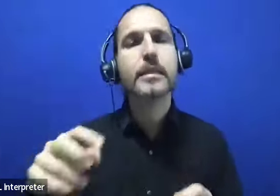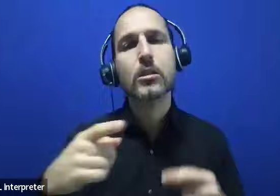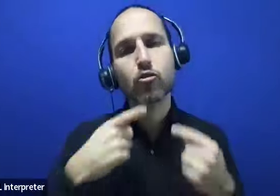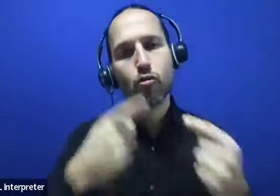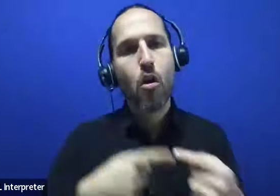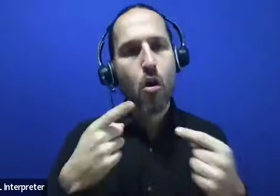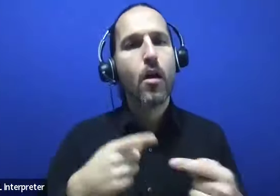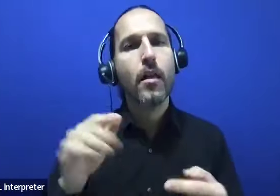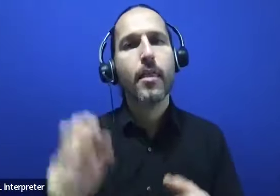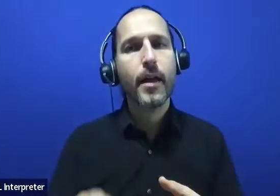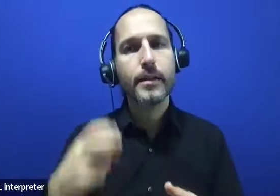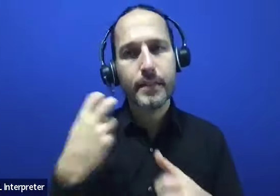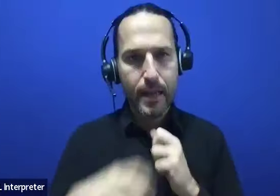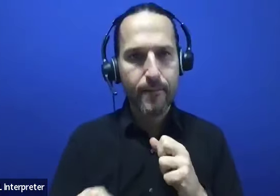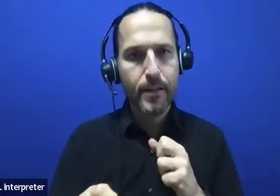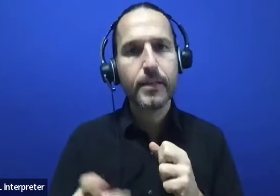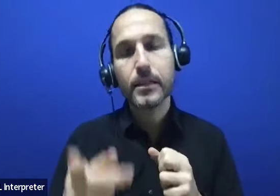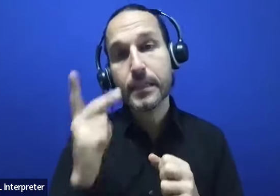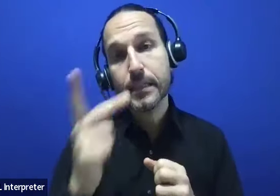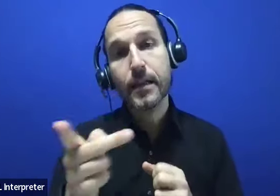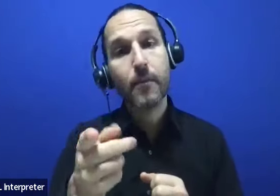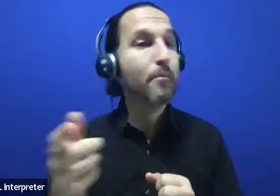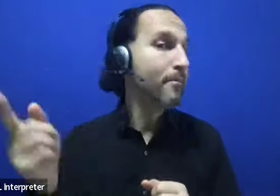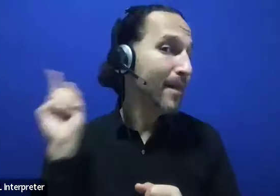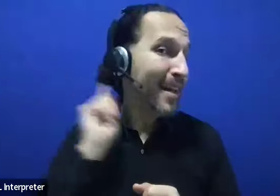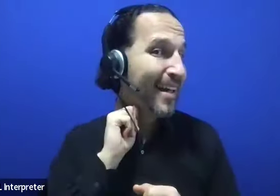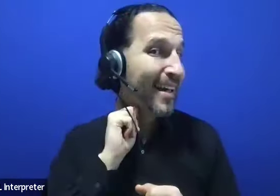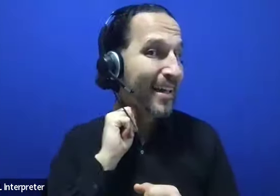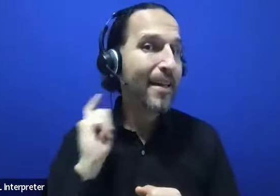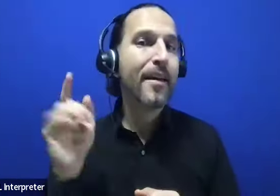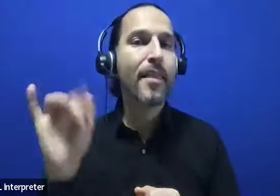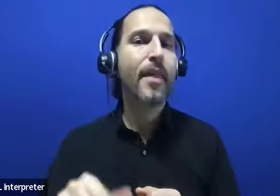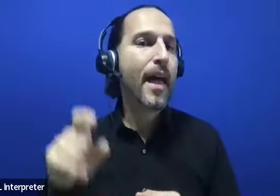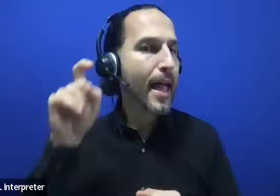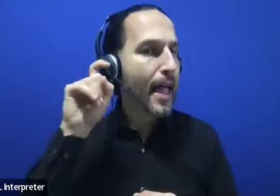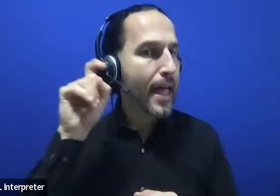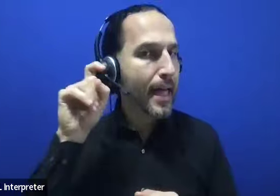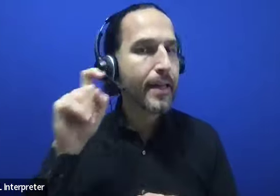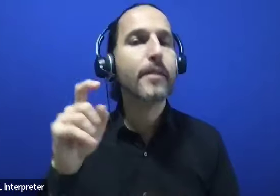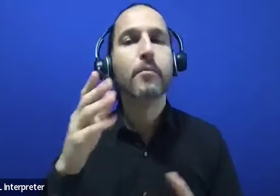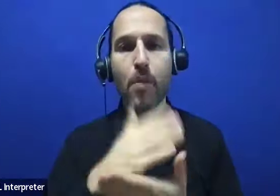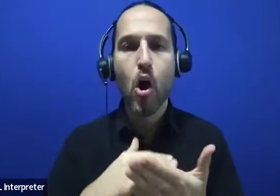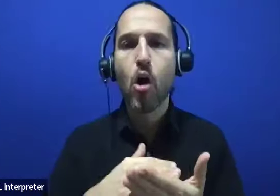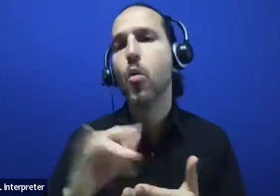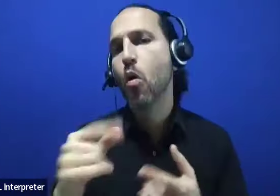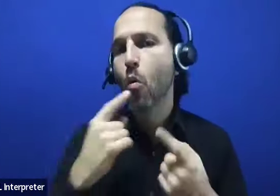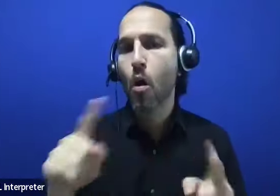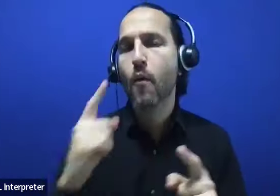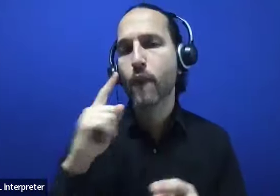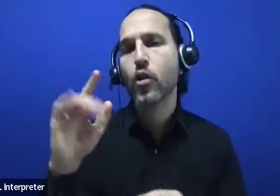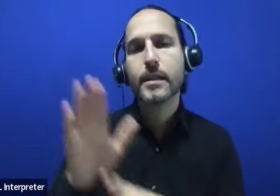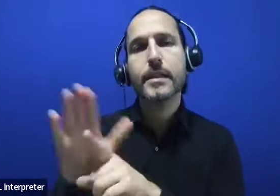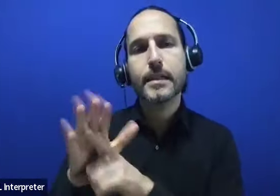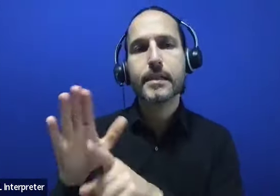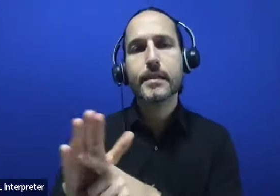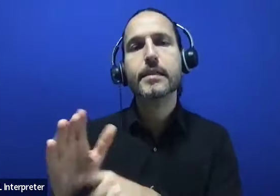time. That you see behind Jacob's ear, that's the aid part. It works okay on Jacob. His ears